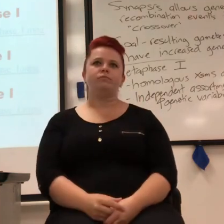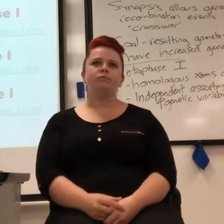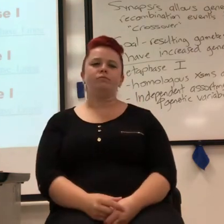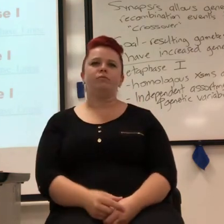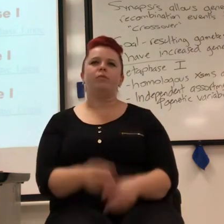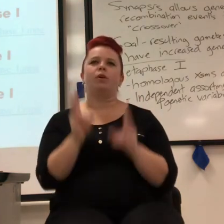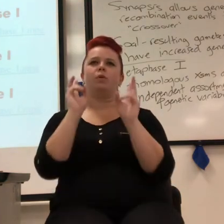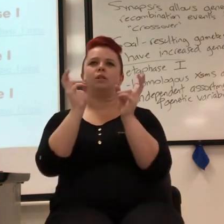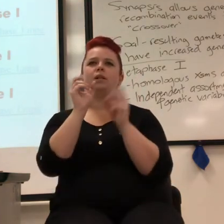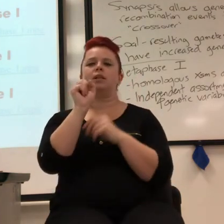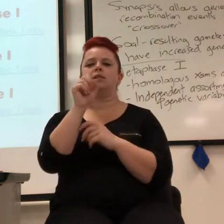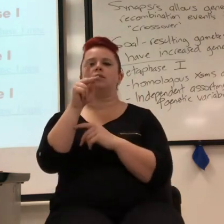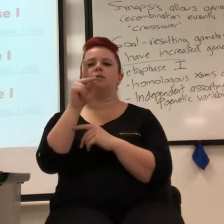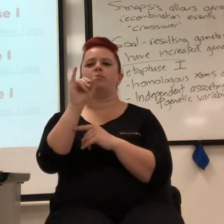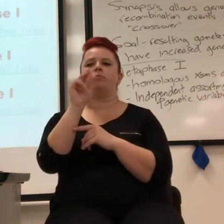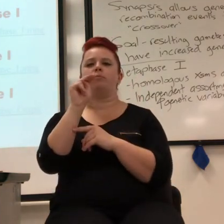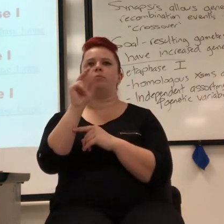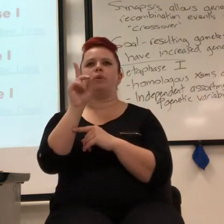Spindle